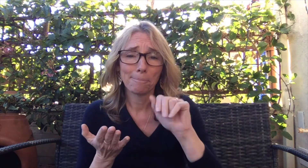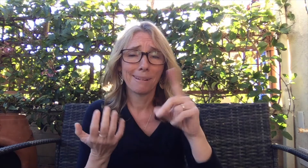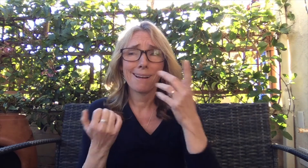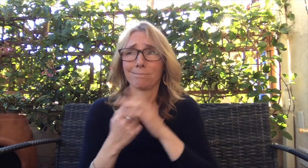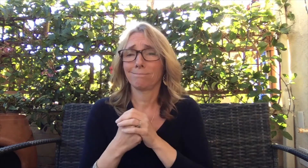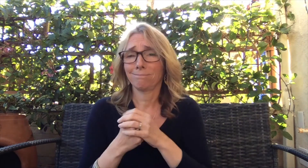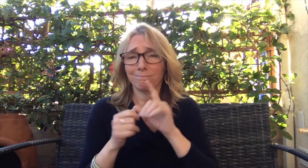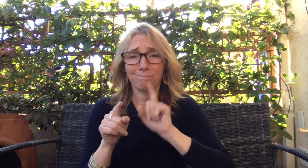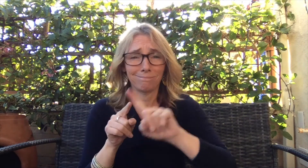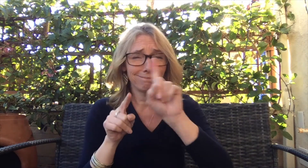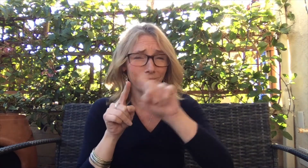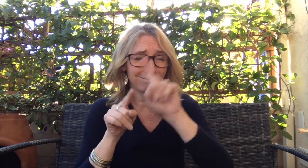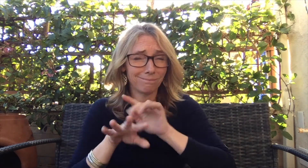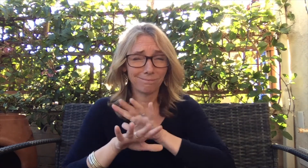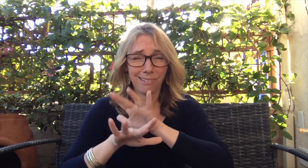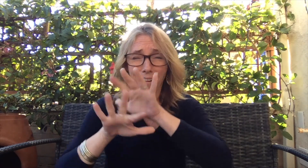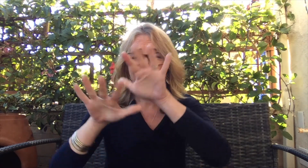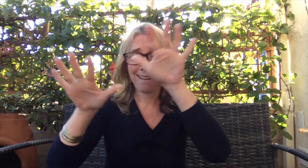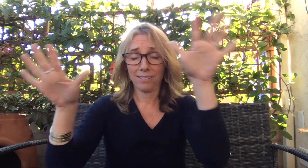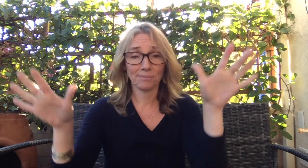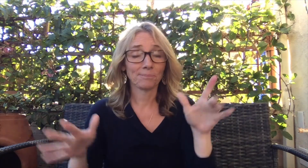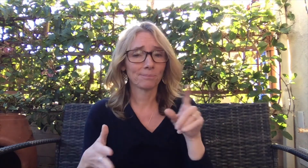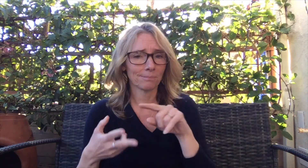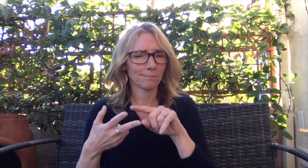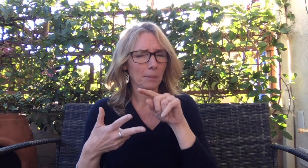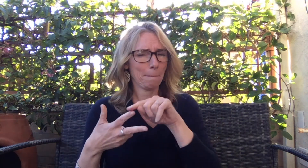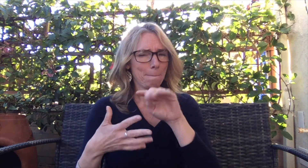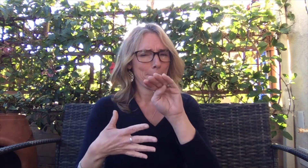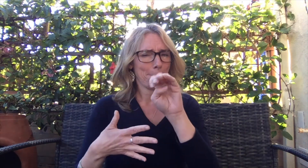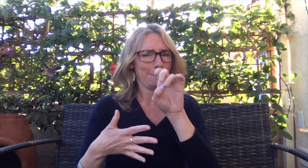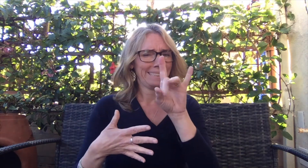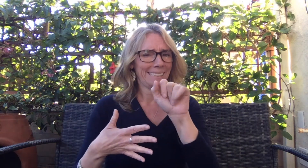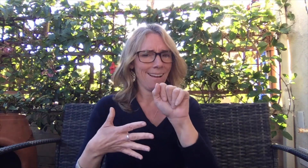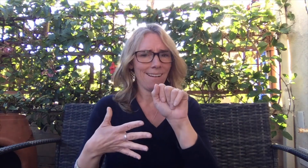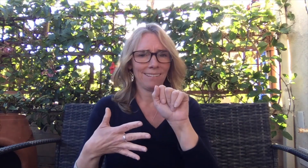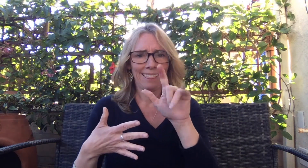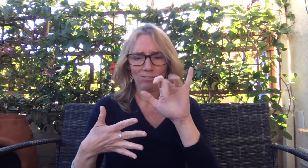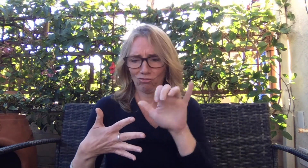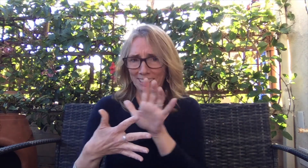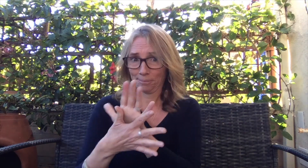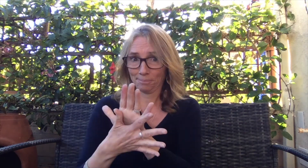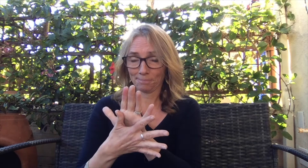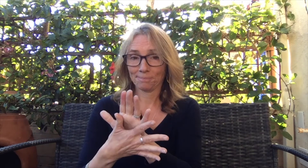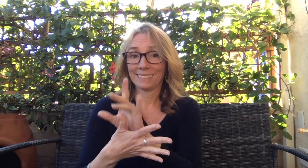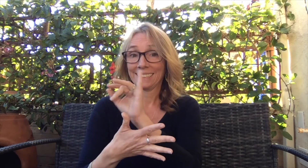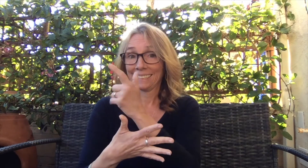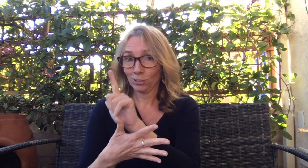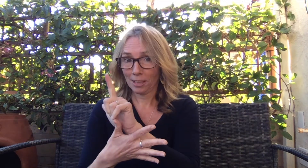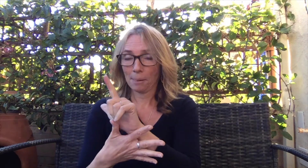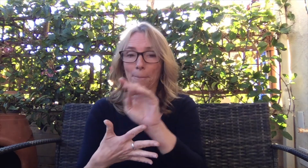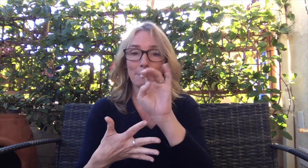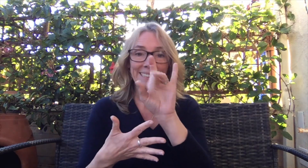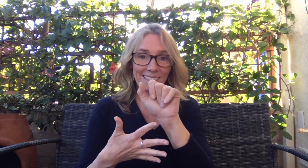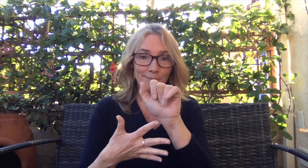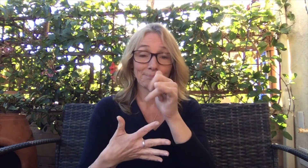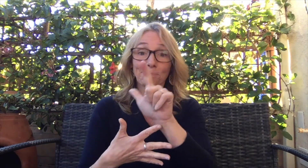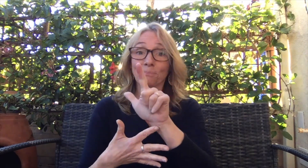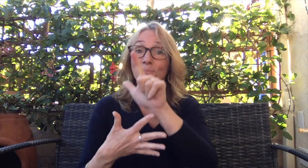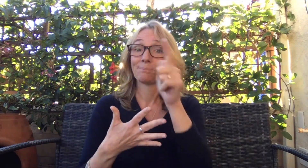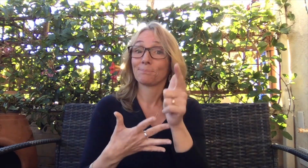watched, whether it be movies, something you saw on the iPad. Again, the options are endless. So media literacy, we cover